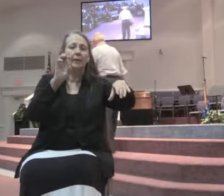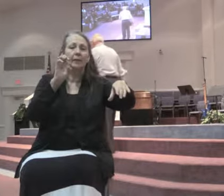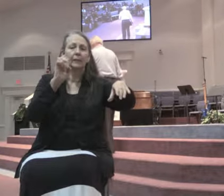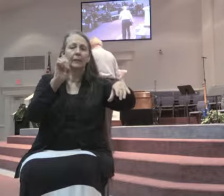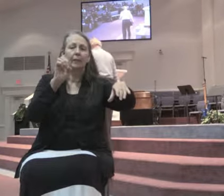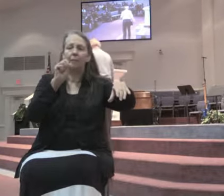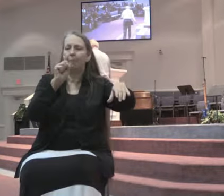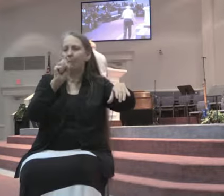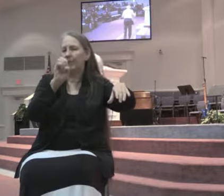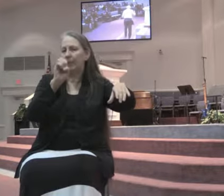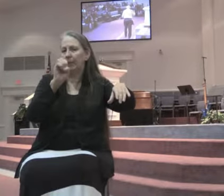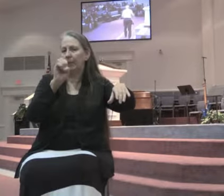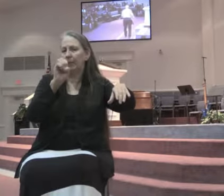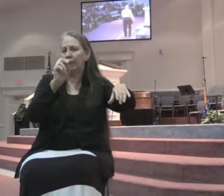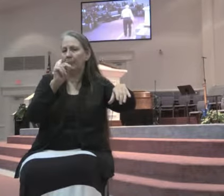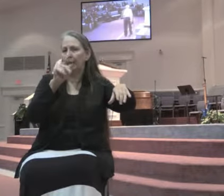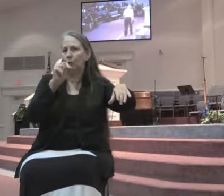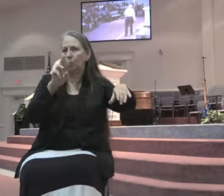censer,